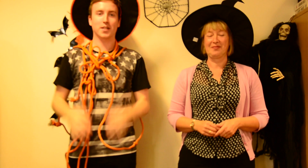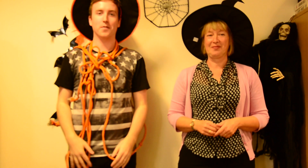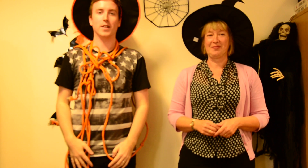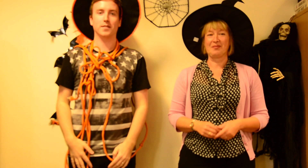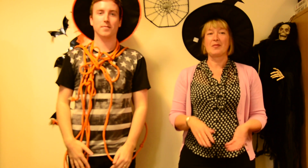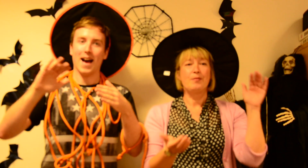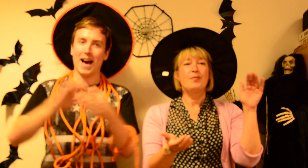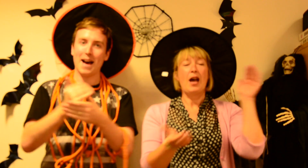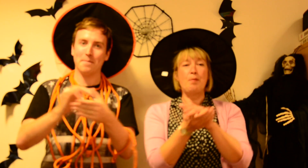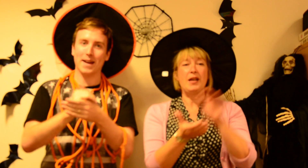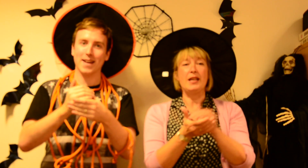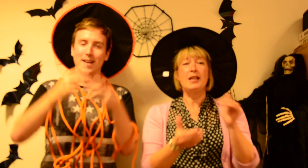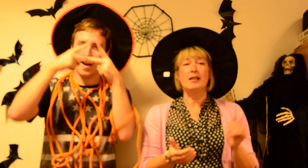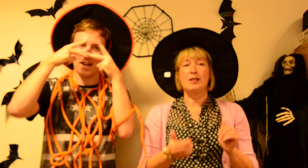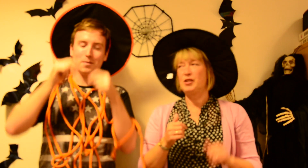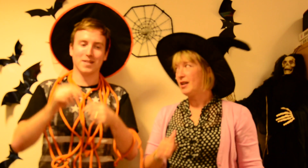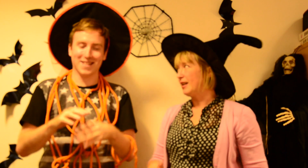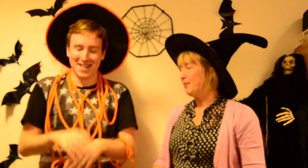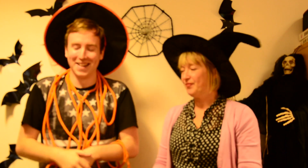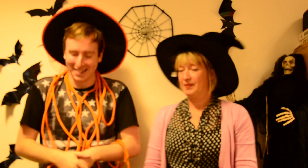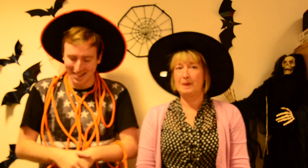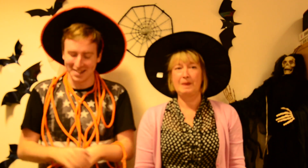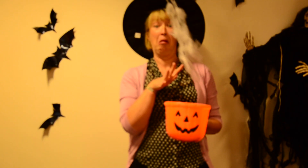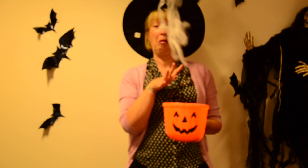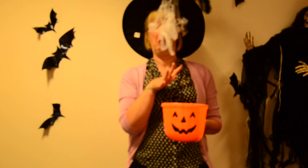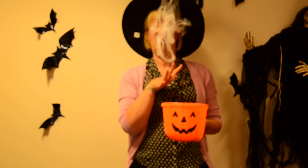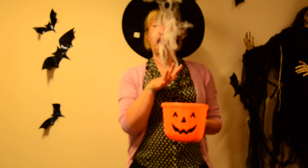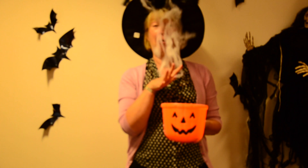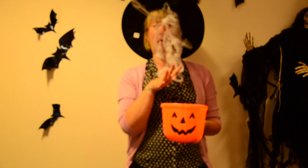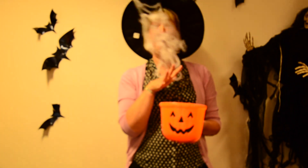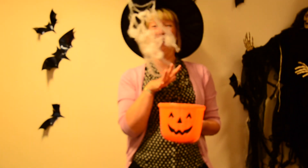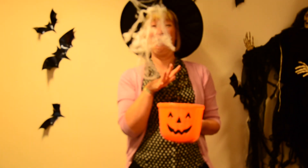Go for it. Happy. Can we do that again?